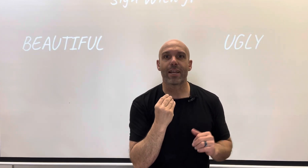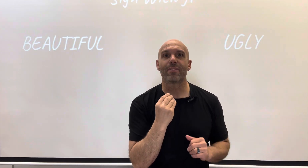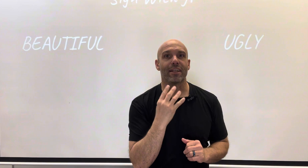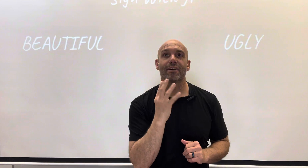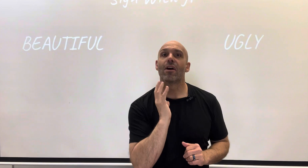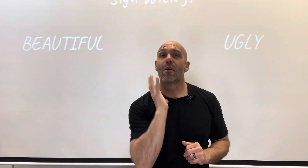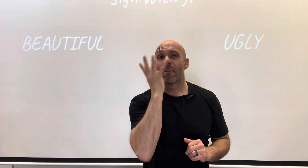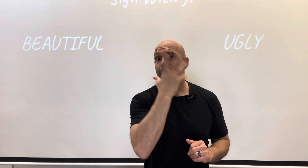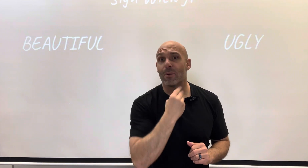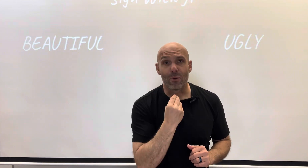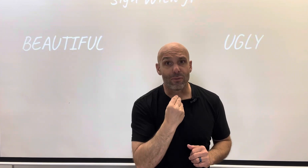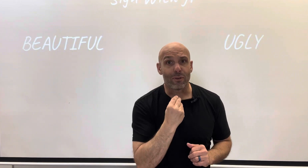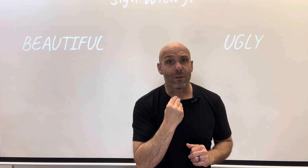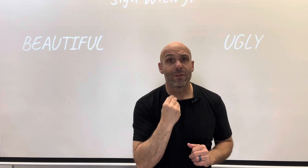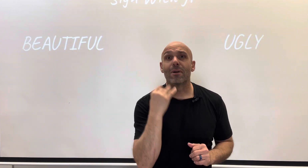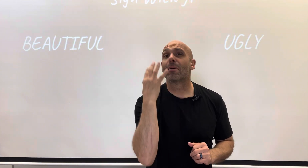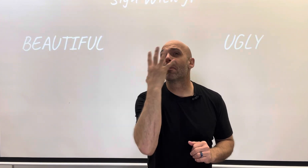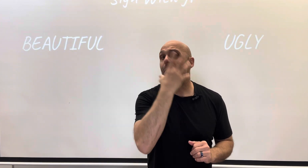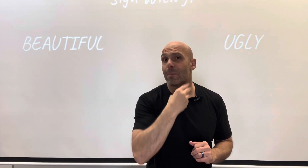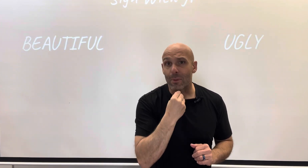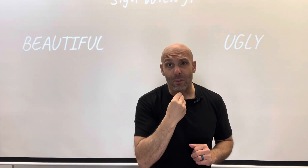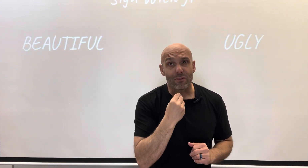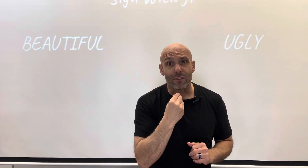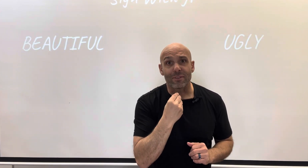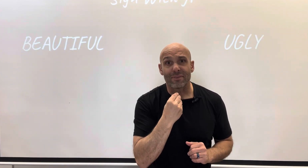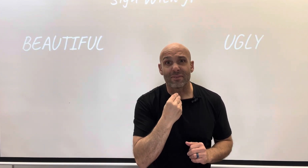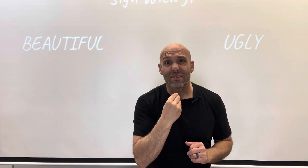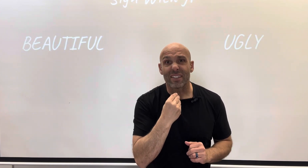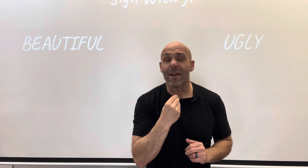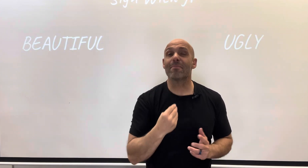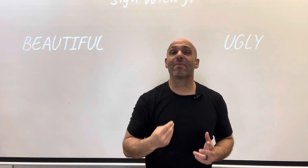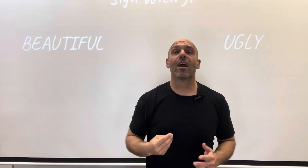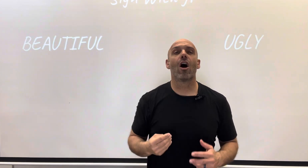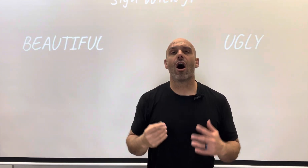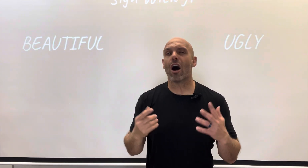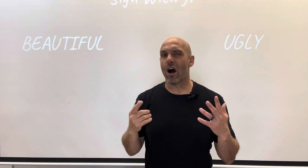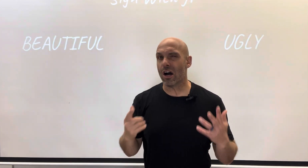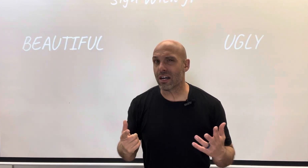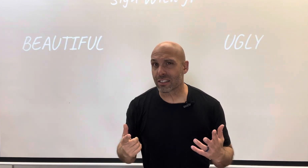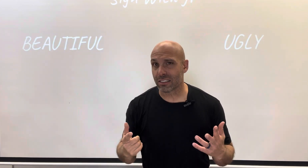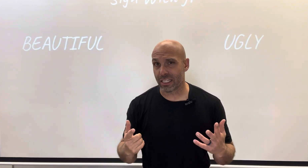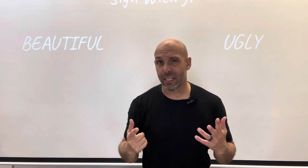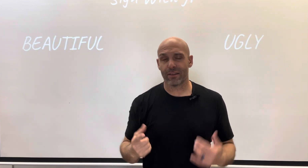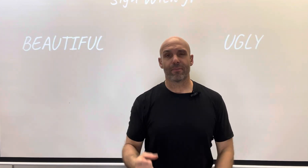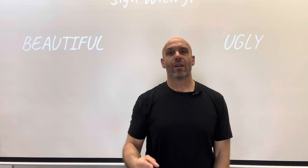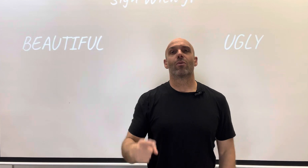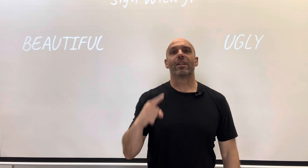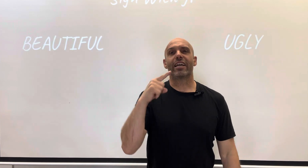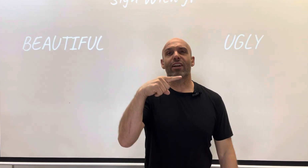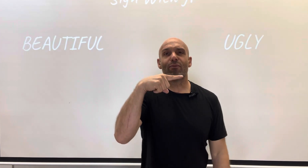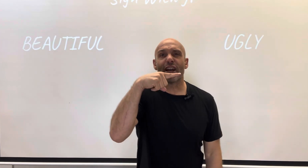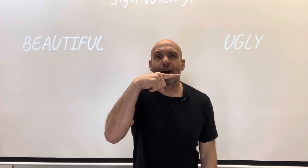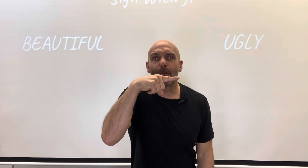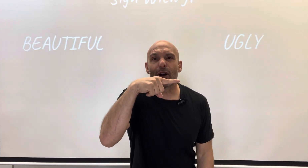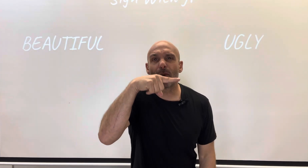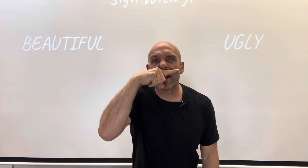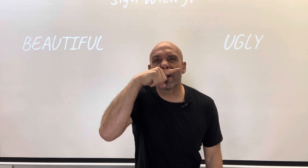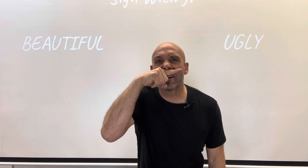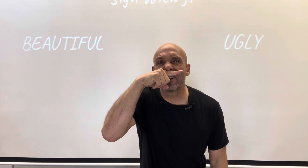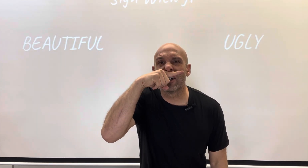thing. Beautiful. Beautiful. Okay? Ugly. We're going to take a finger, put it right underneath your nose,